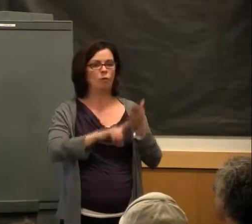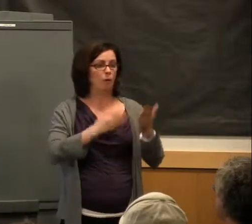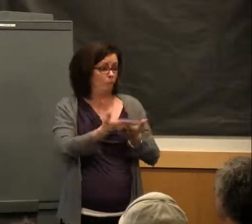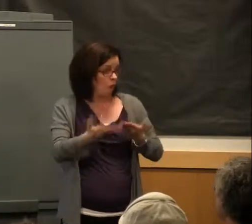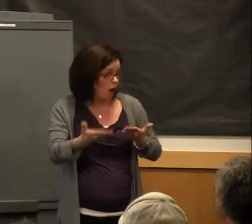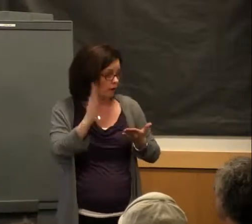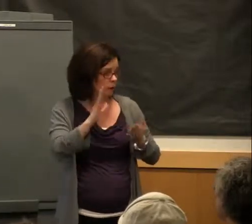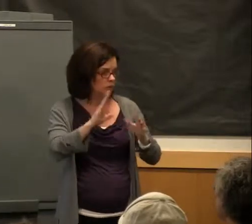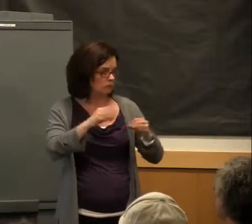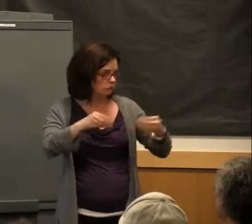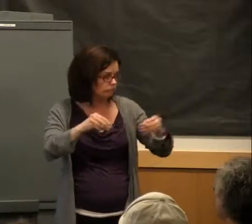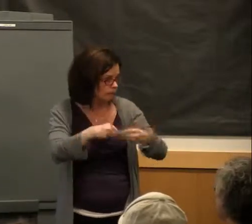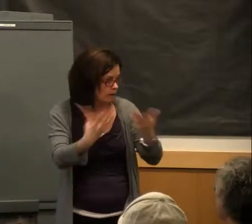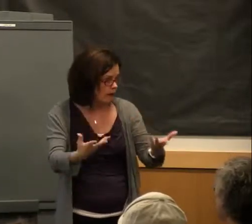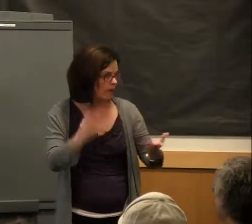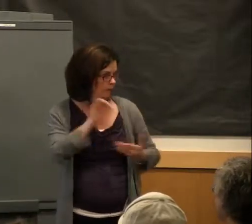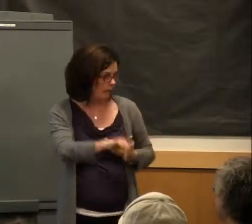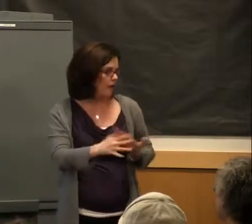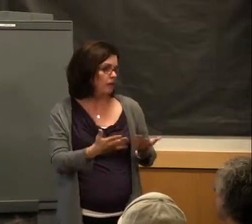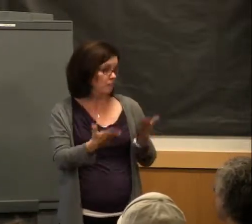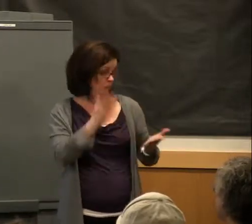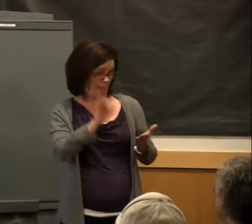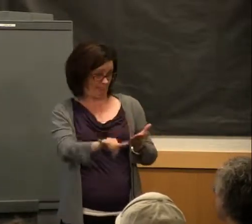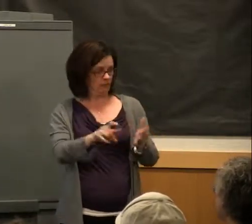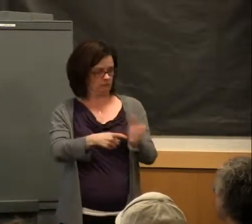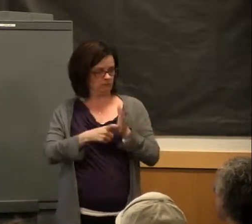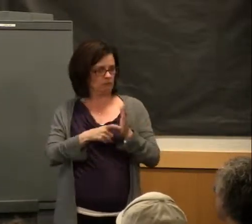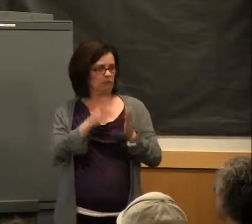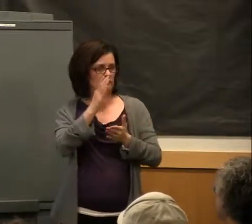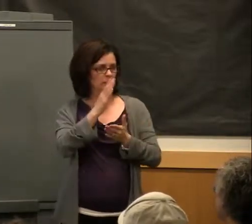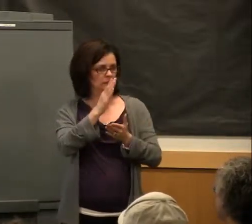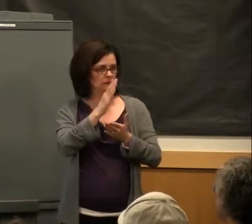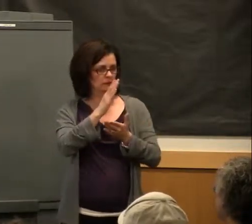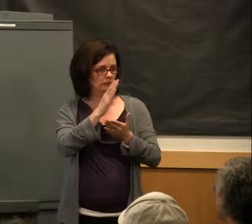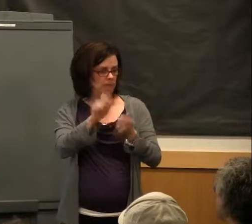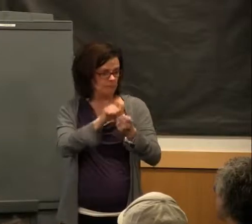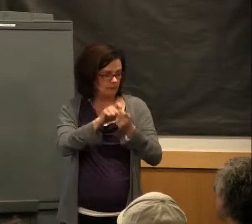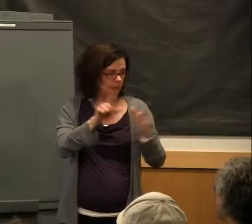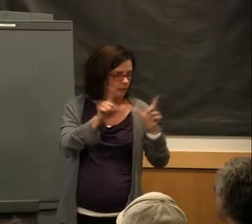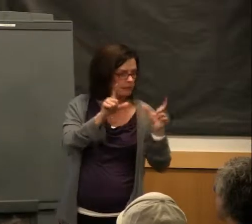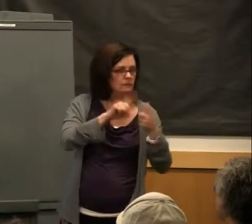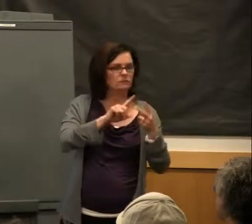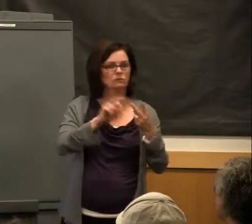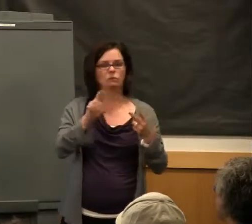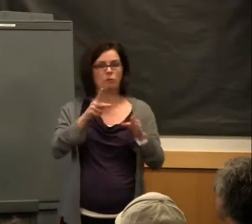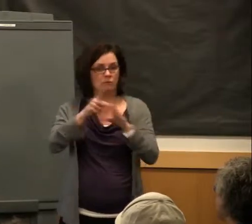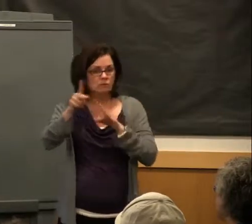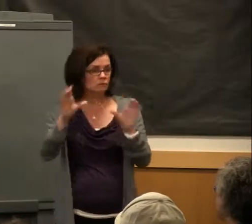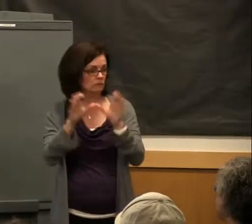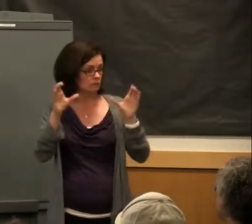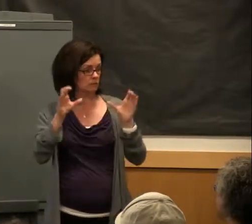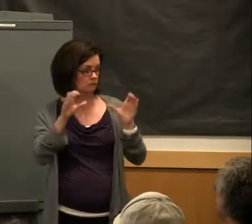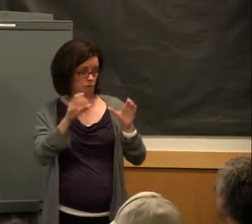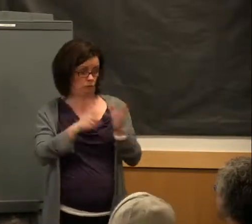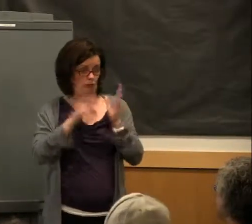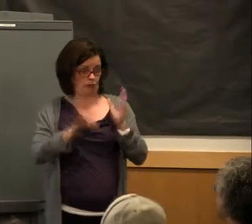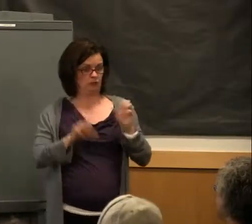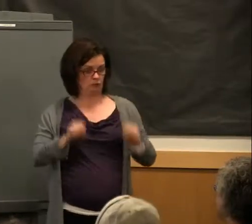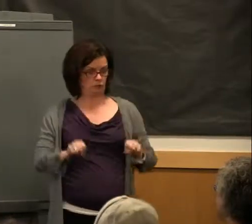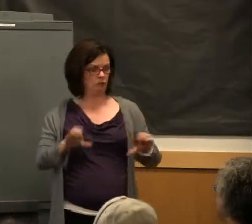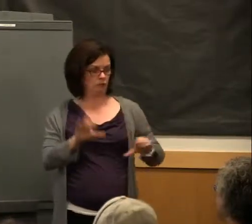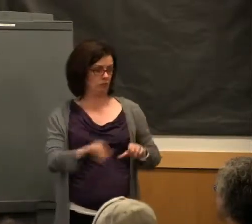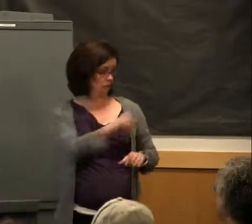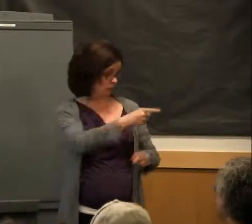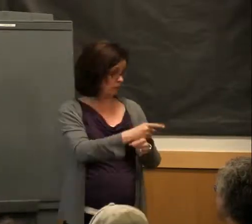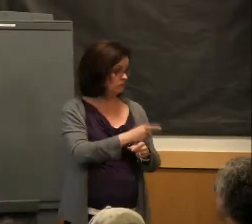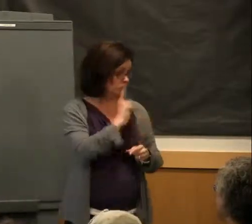going to be providing. It might require certain kinds of licenses or professional certifications for you to be able to do those kinds of things. That's